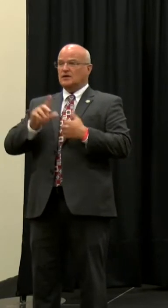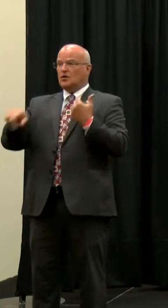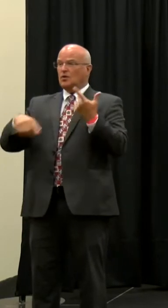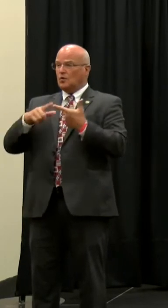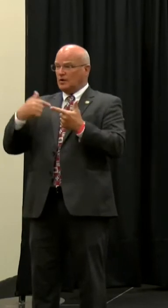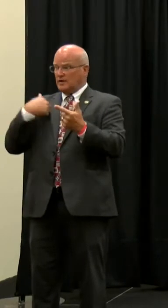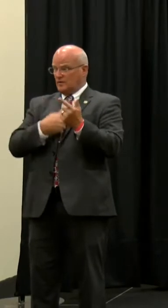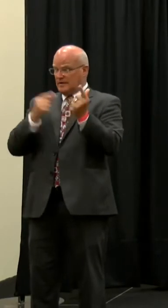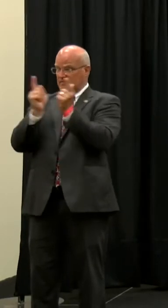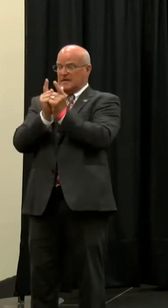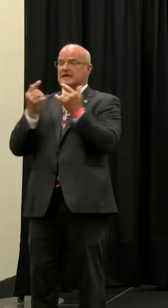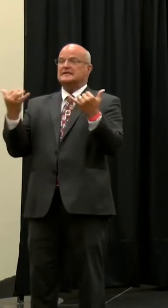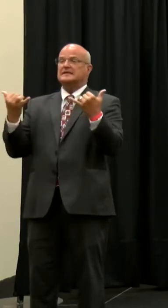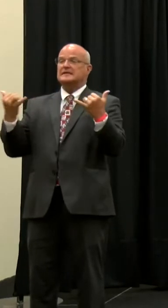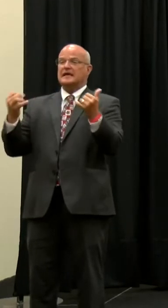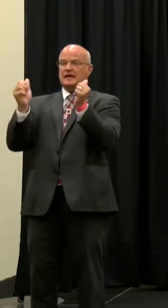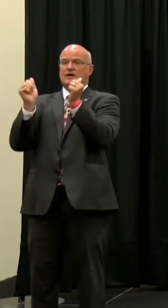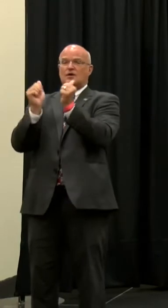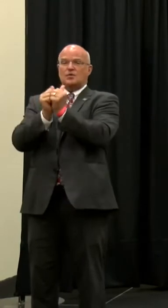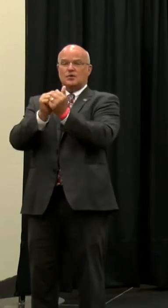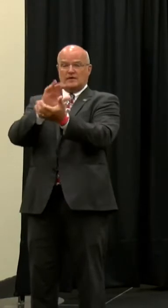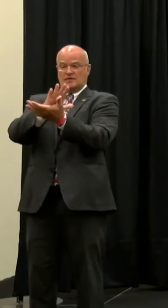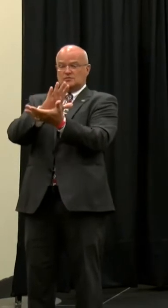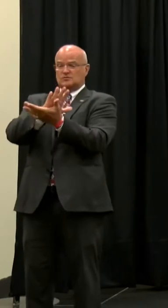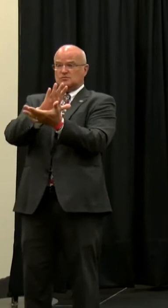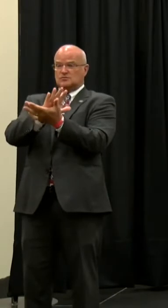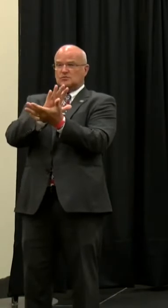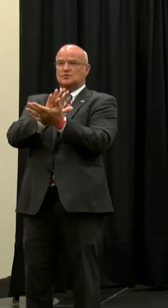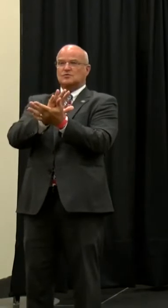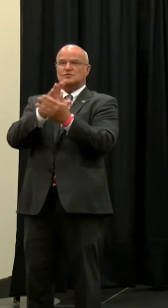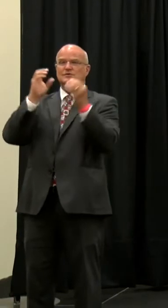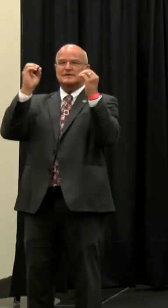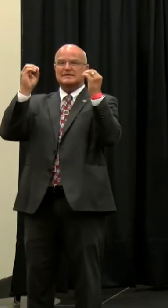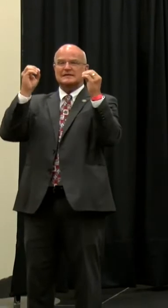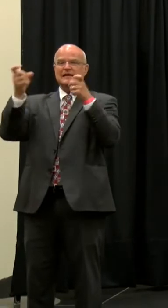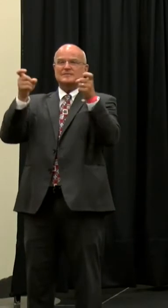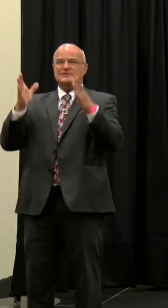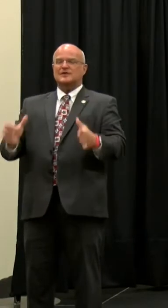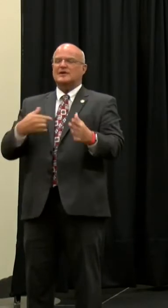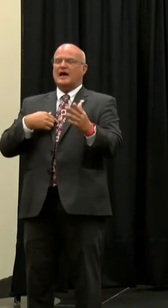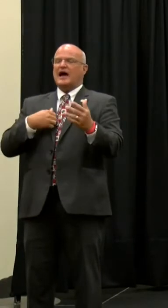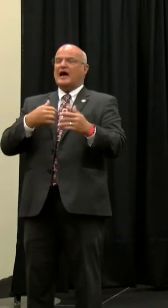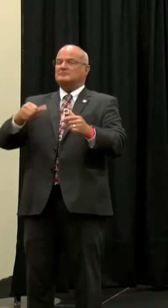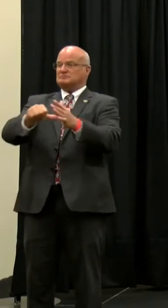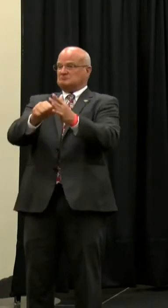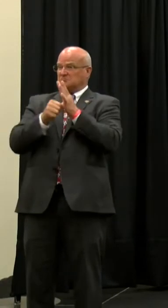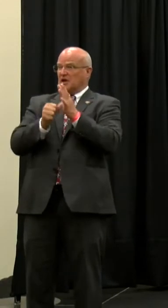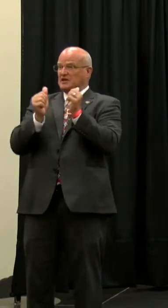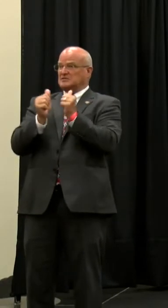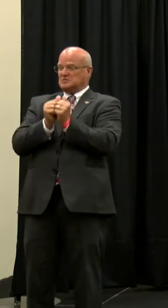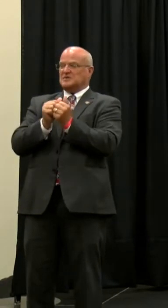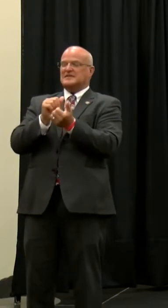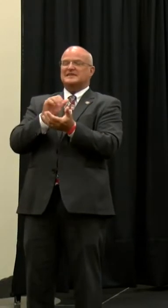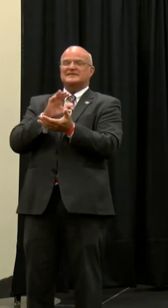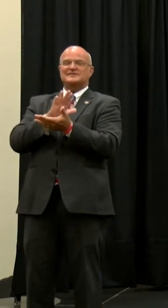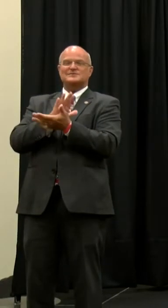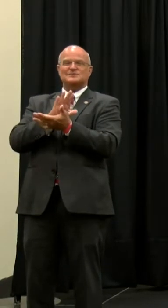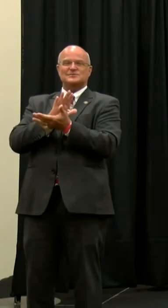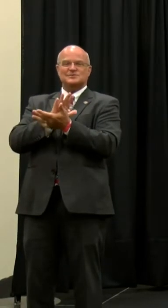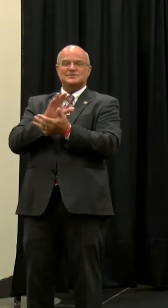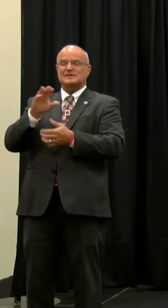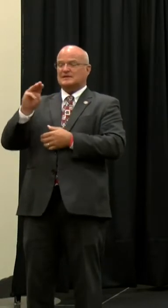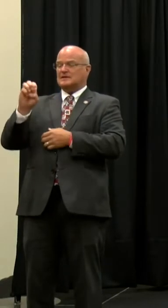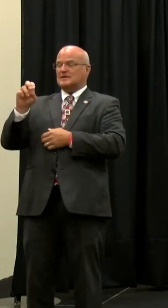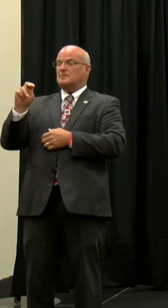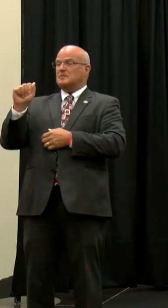Whenever we met today with the schools, I was impressed with a couple of things, and we met with the Mena School District,